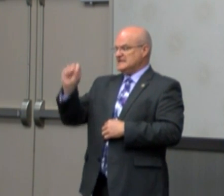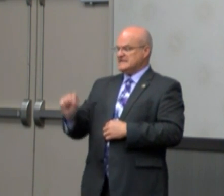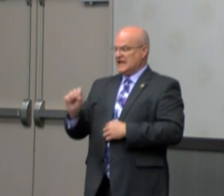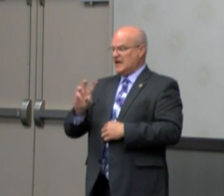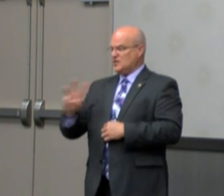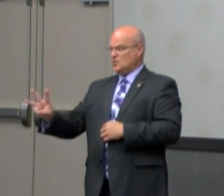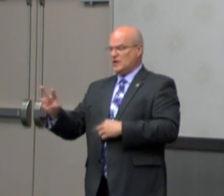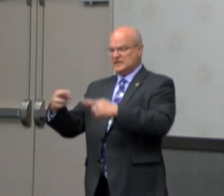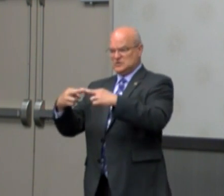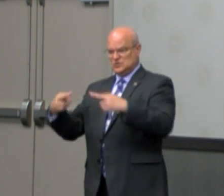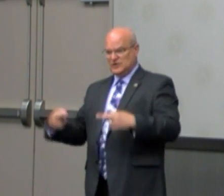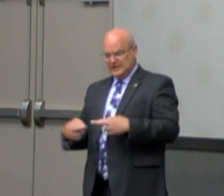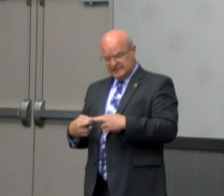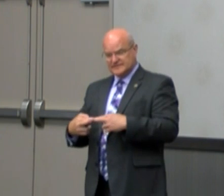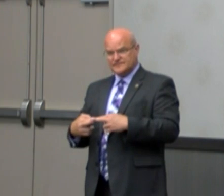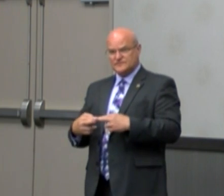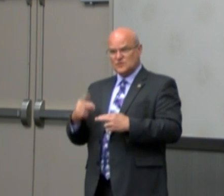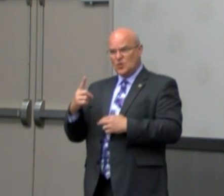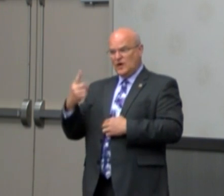southwest region